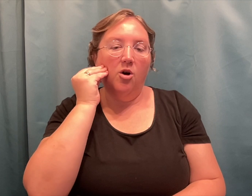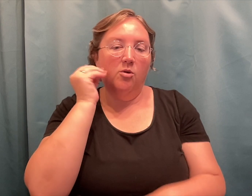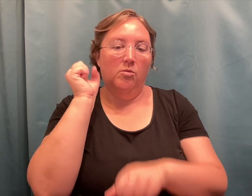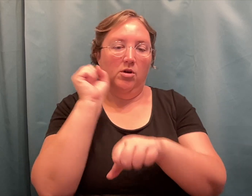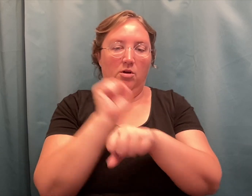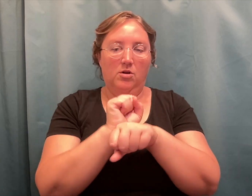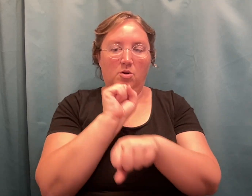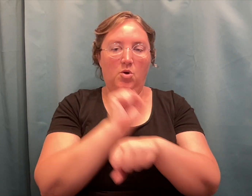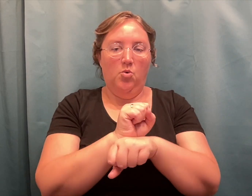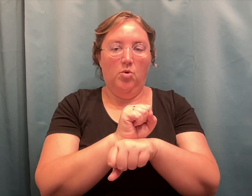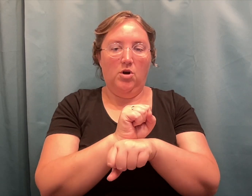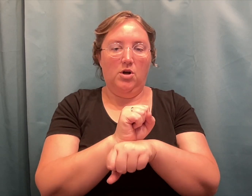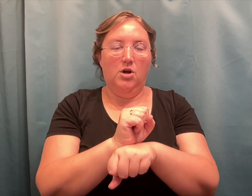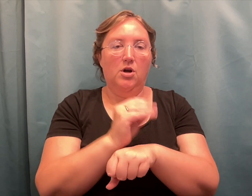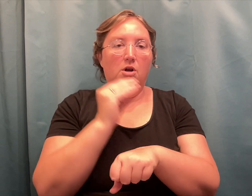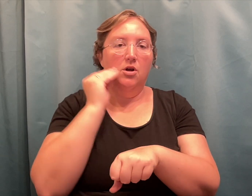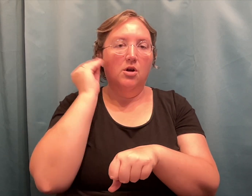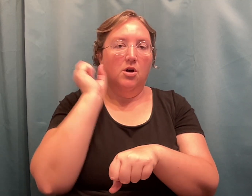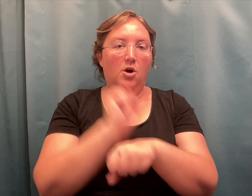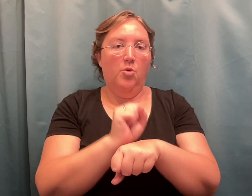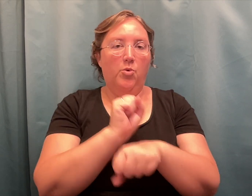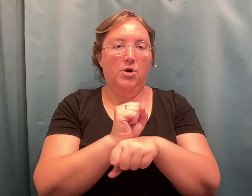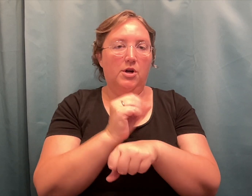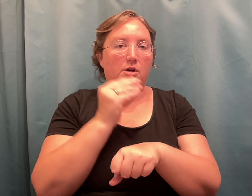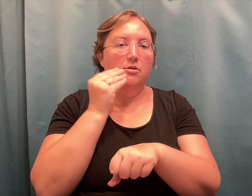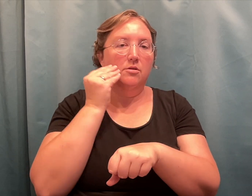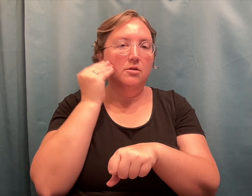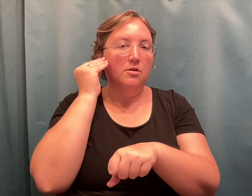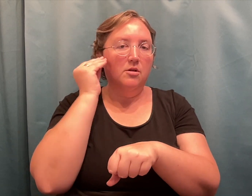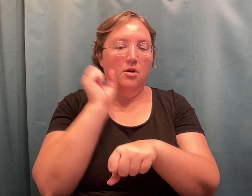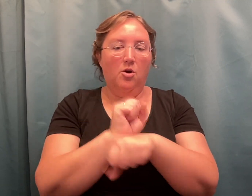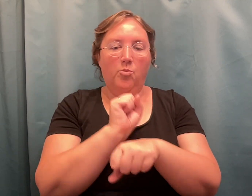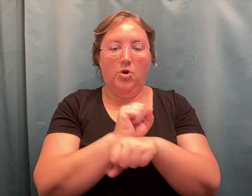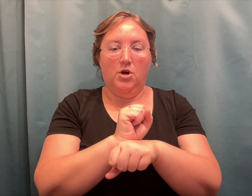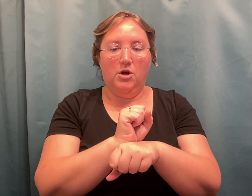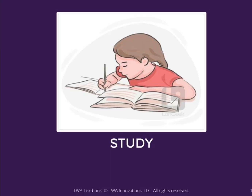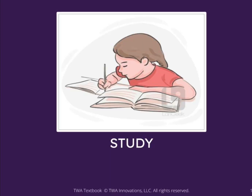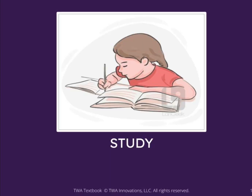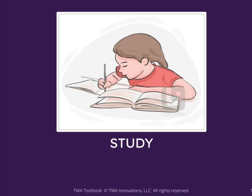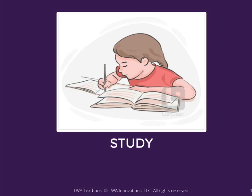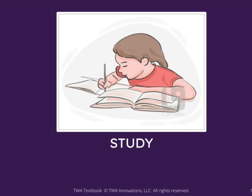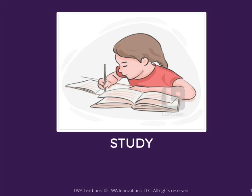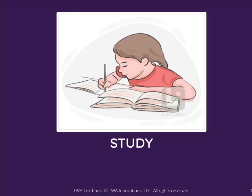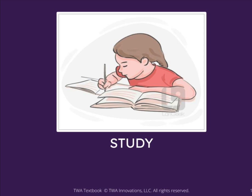Home, work, homework, homework.